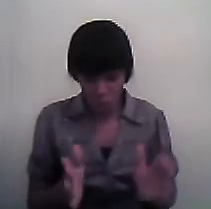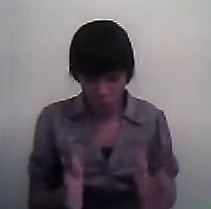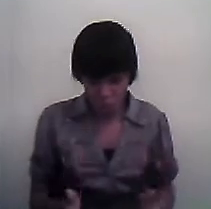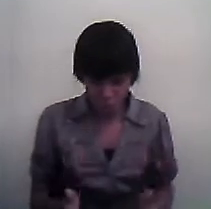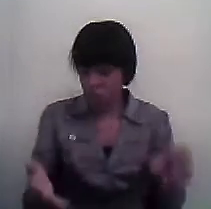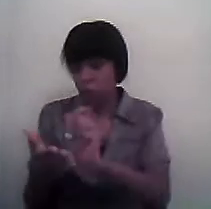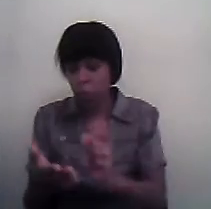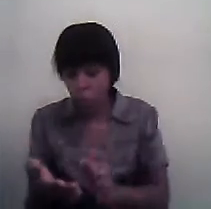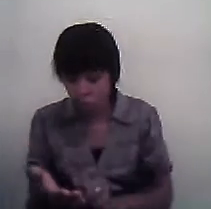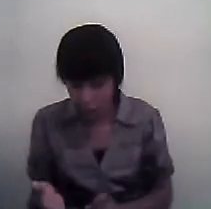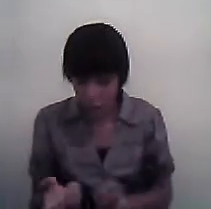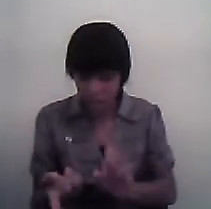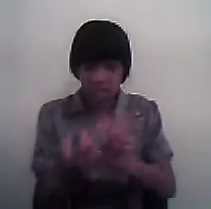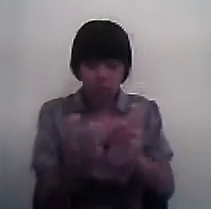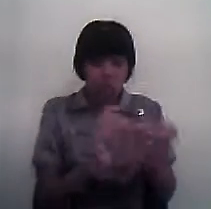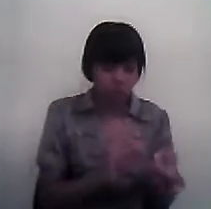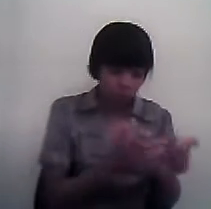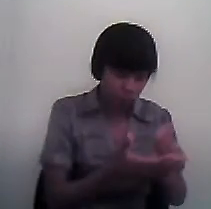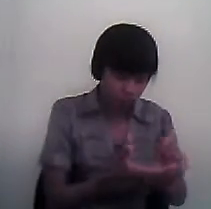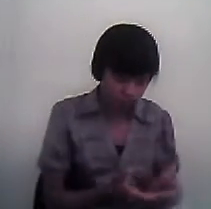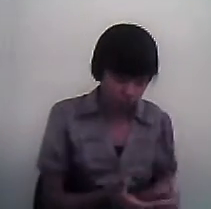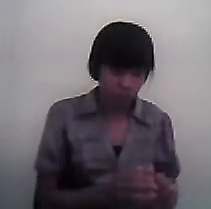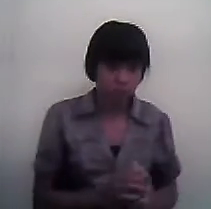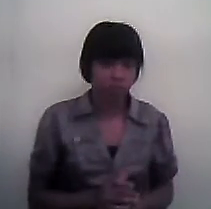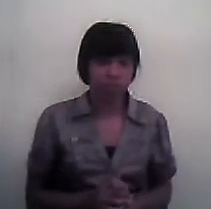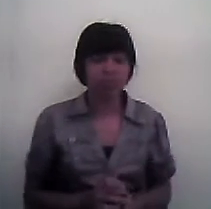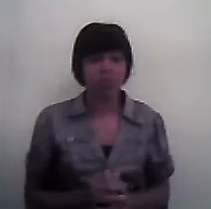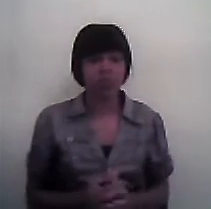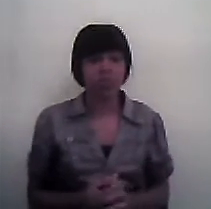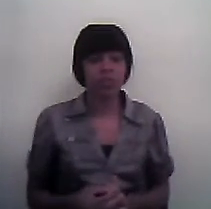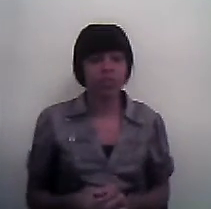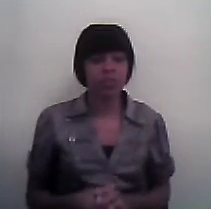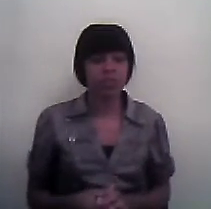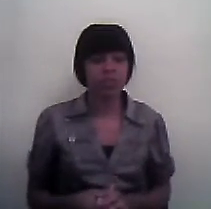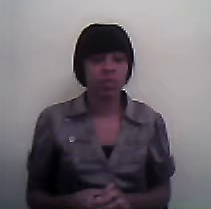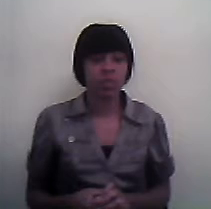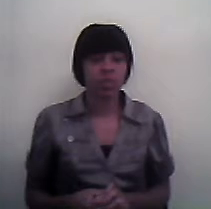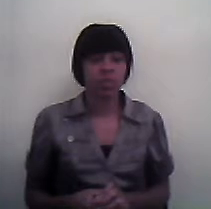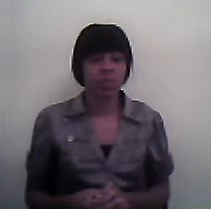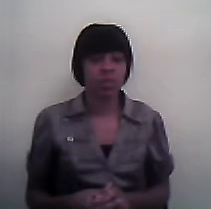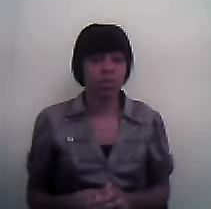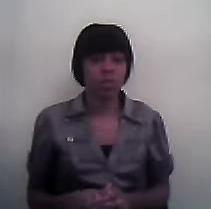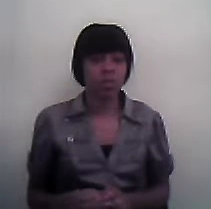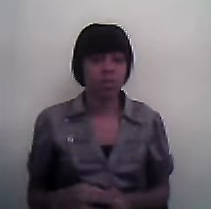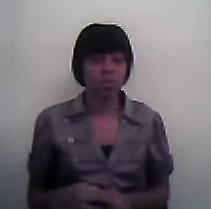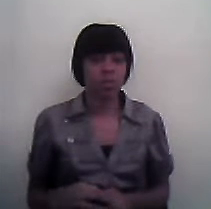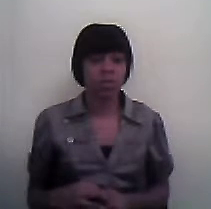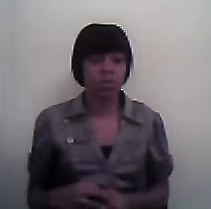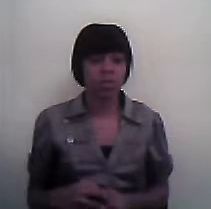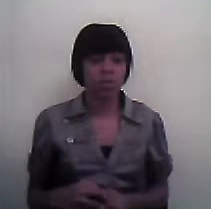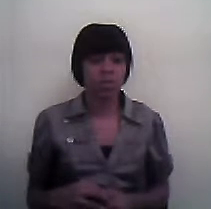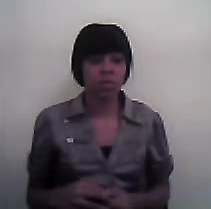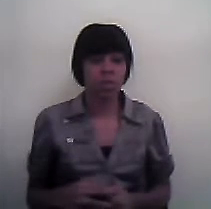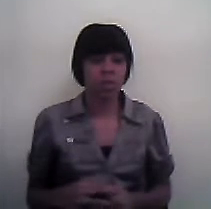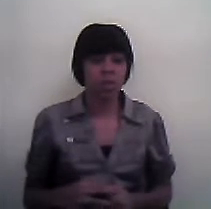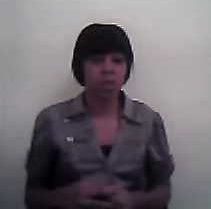writers creating a new body of knowledge with their report. So even, just thinking about using that with freshman students on a skills